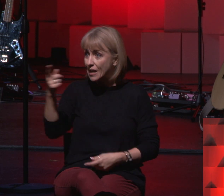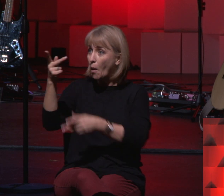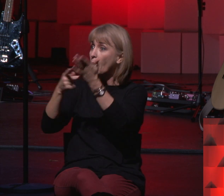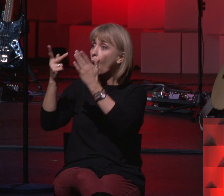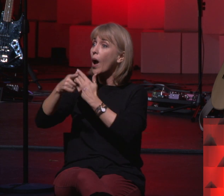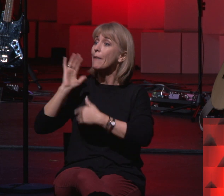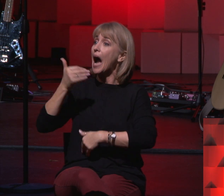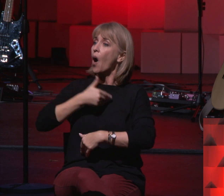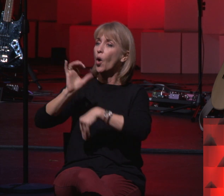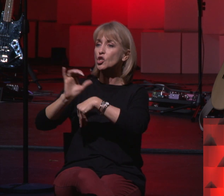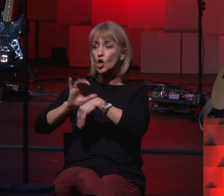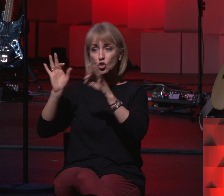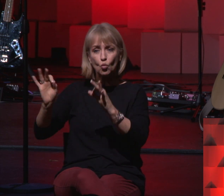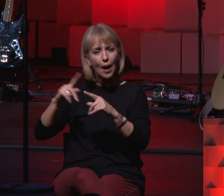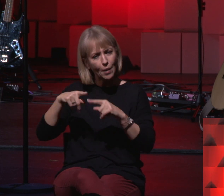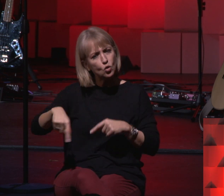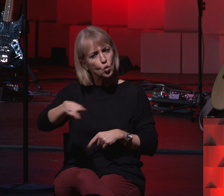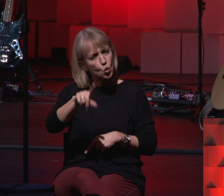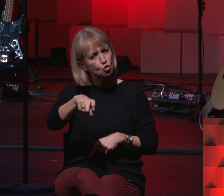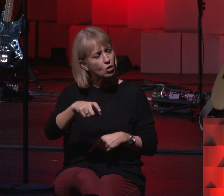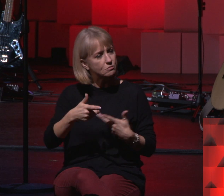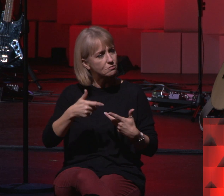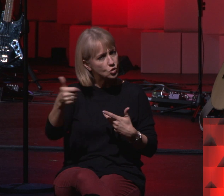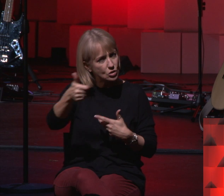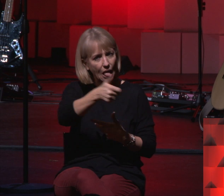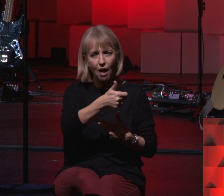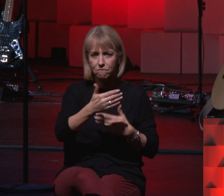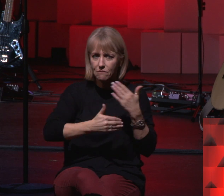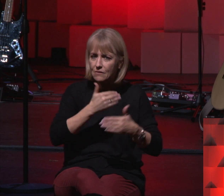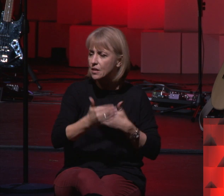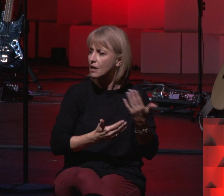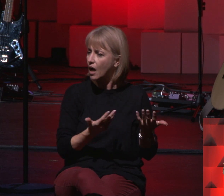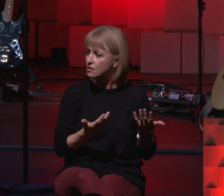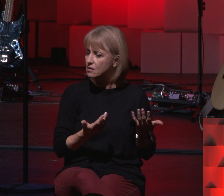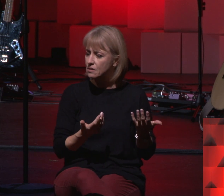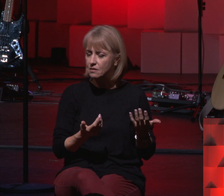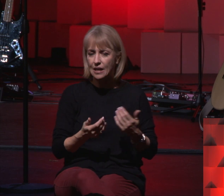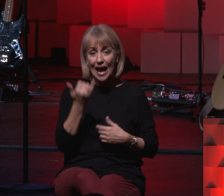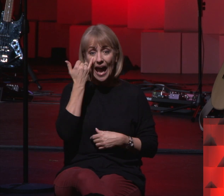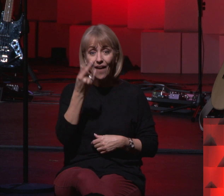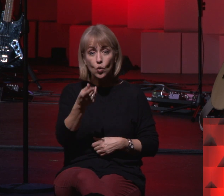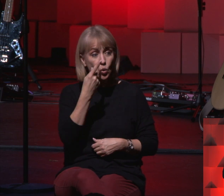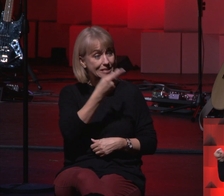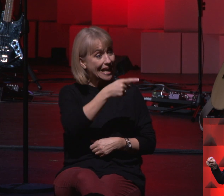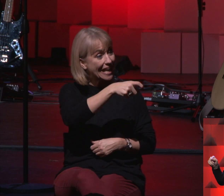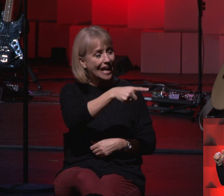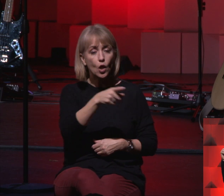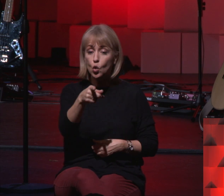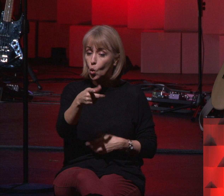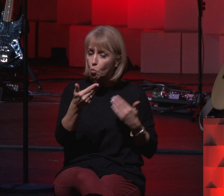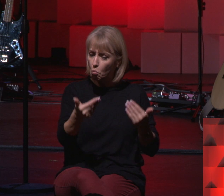little benevolence program going on yourself. Maybe when there's a person in need, you need to bring them to the church, but maybe you need to